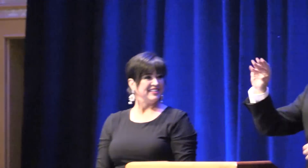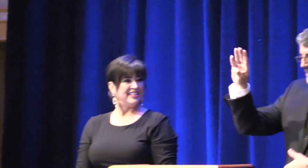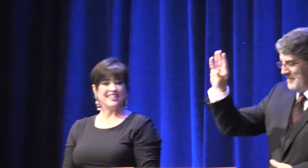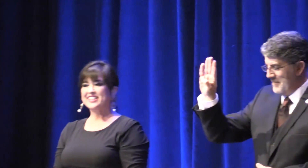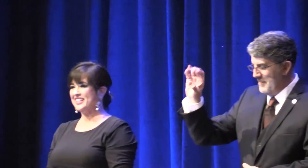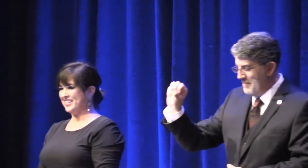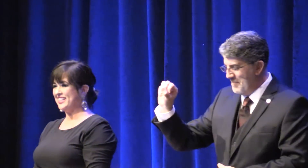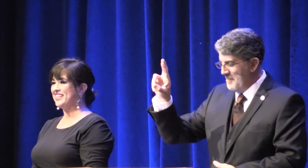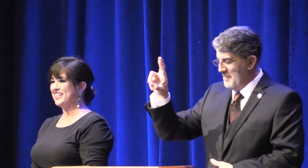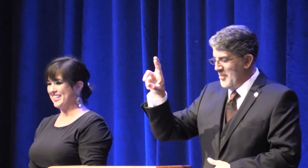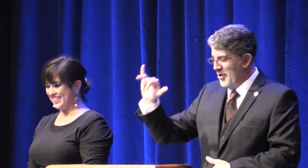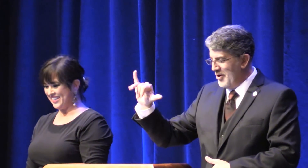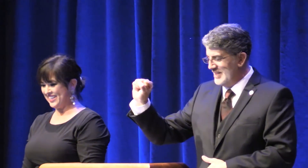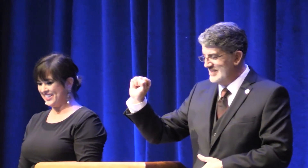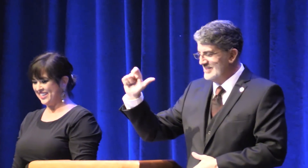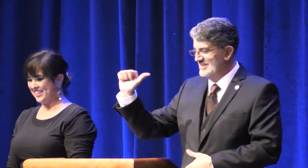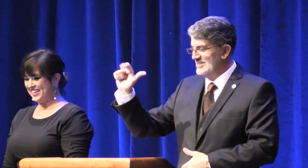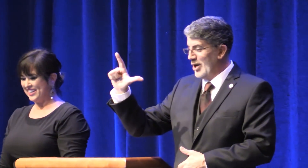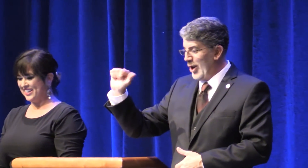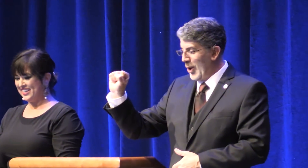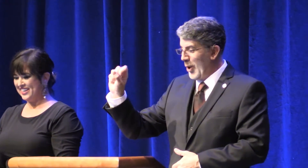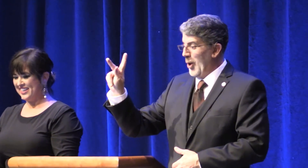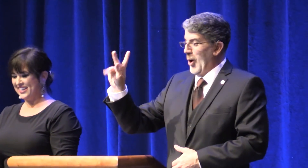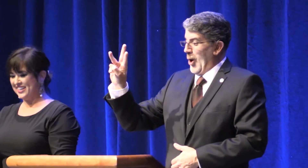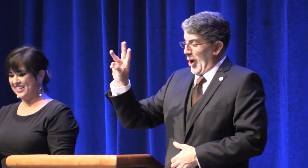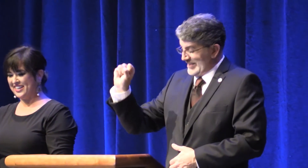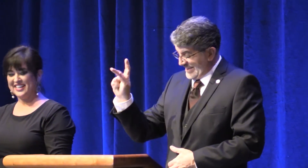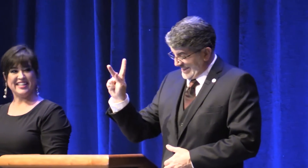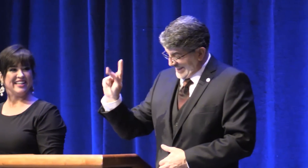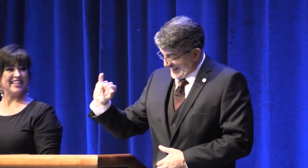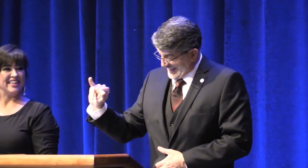Next, we have C.M. Borslowski.